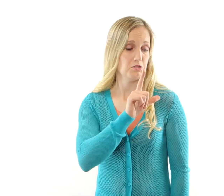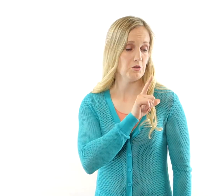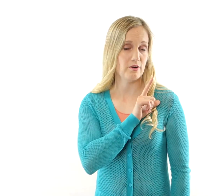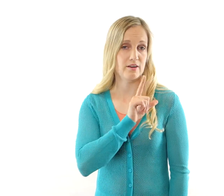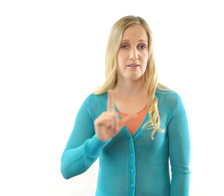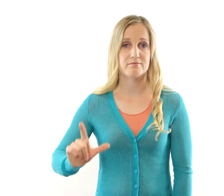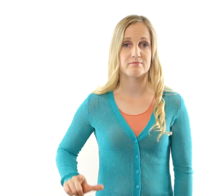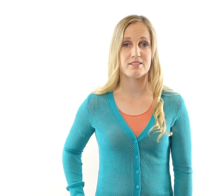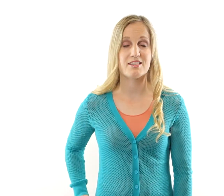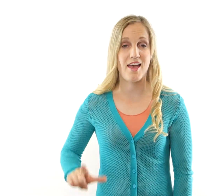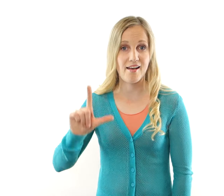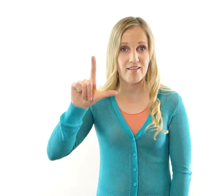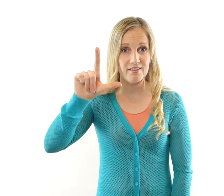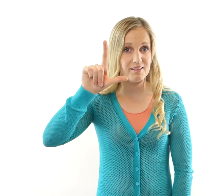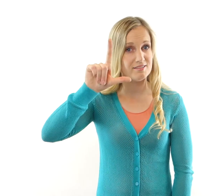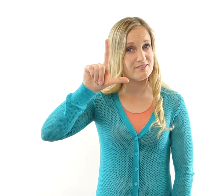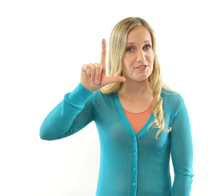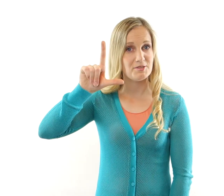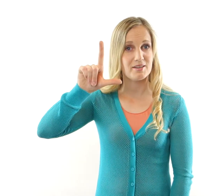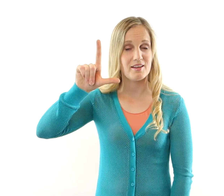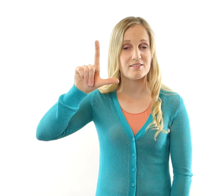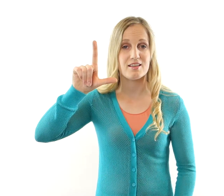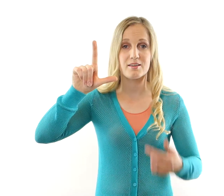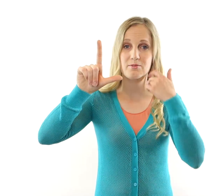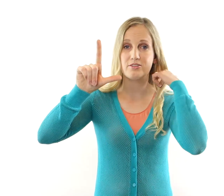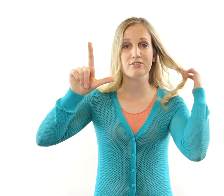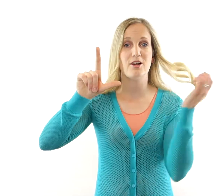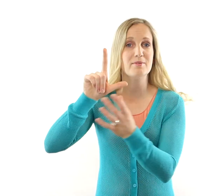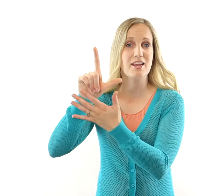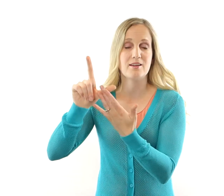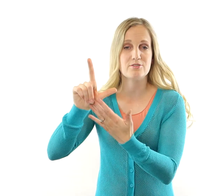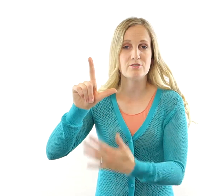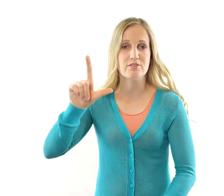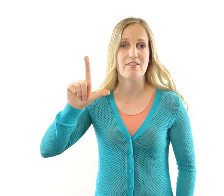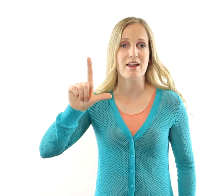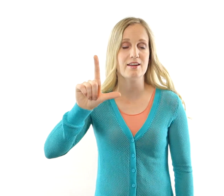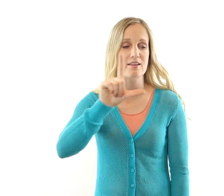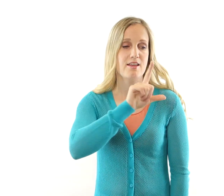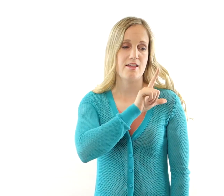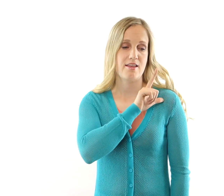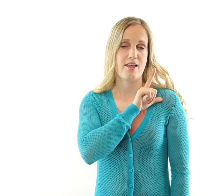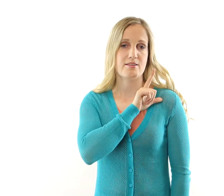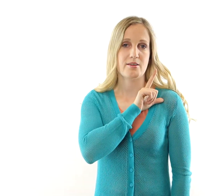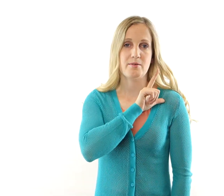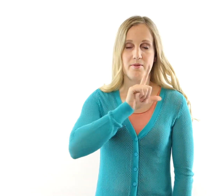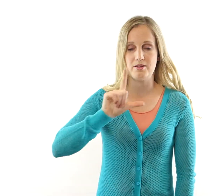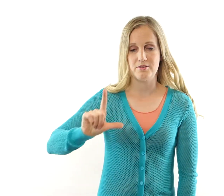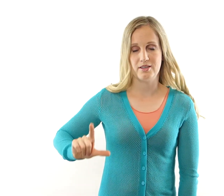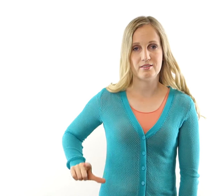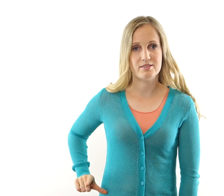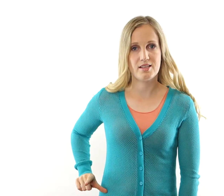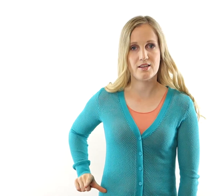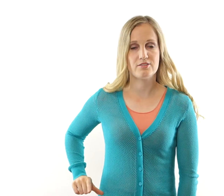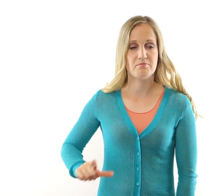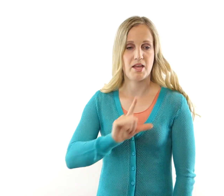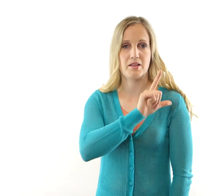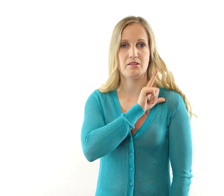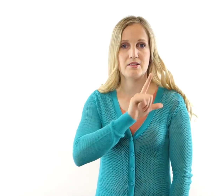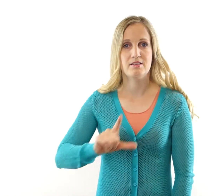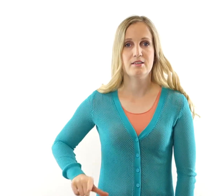Lord. It's an L. So you're doing an L sign with your dominant hand, which is usually right hand. and you come up and you do like a little sash, L.